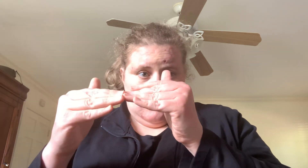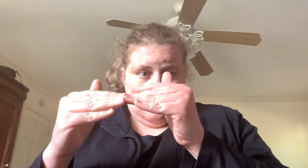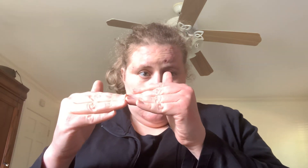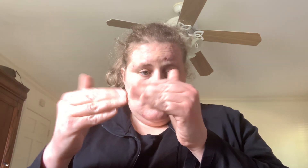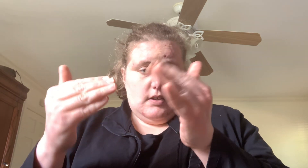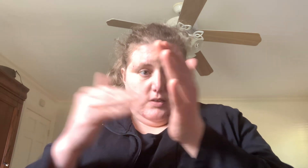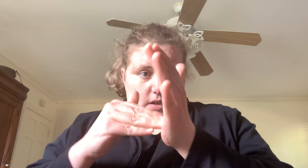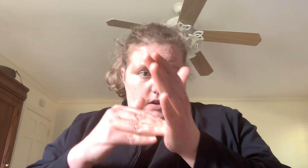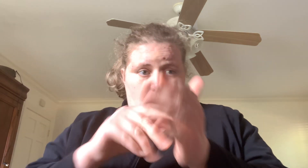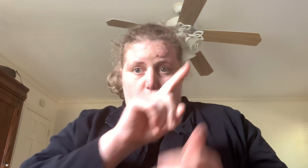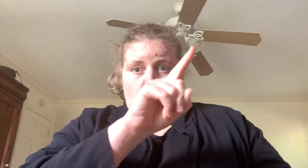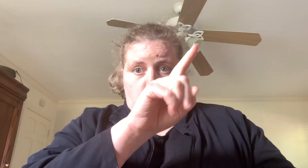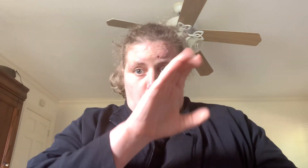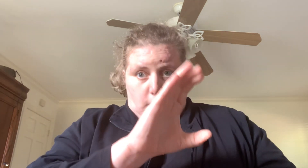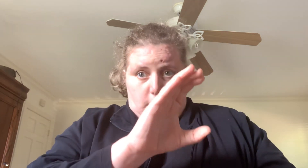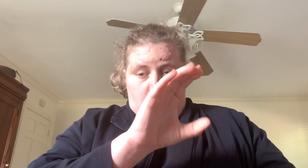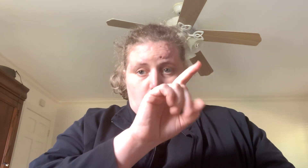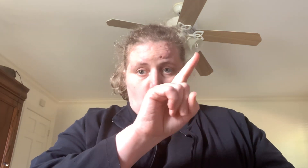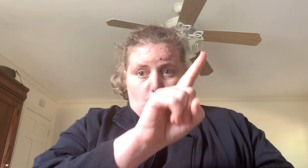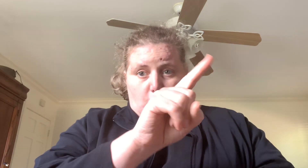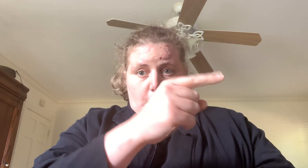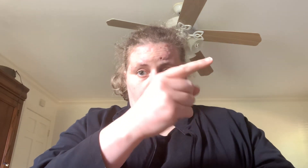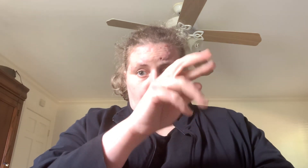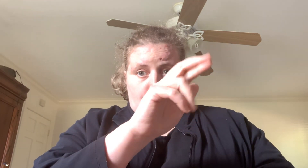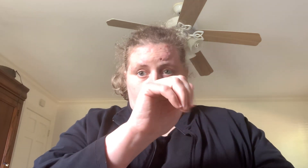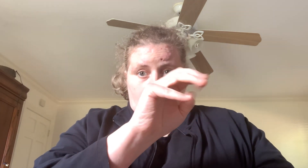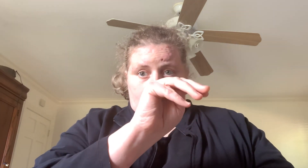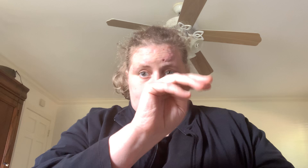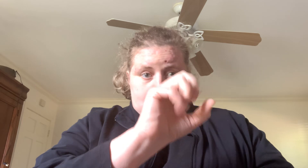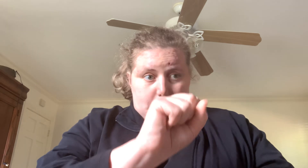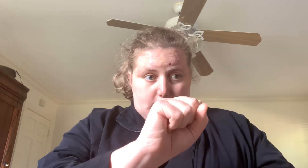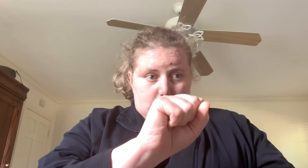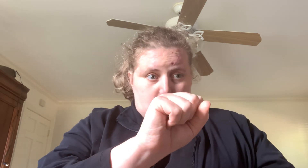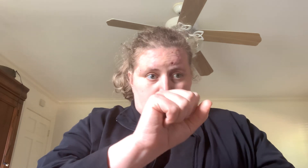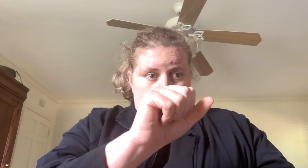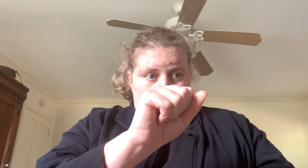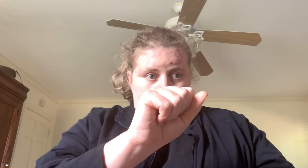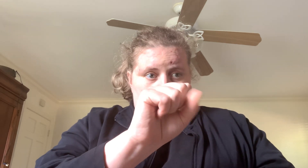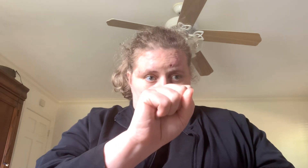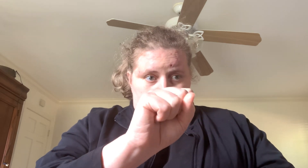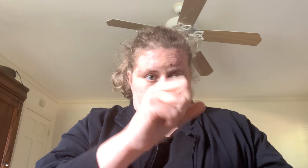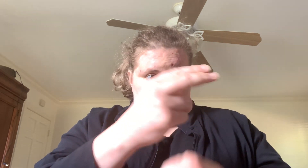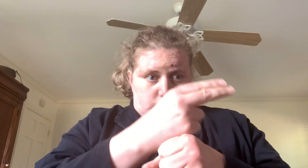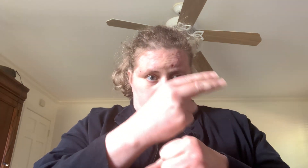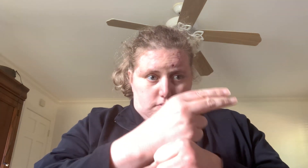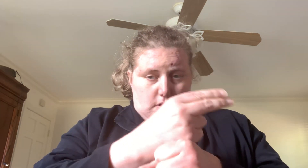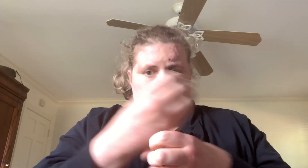grams of copper, so if that much copper is used, how much of the CuO will we